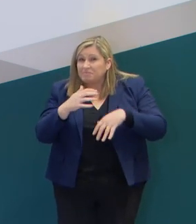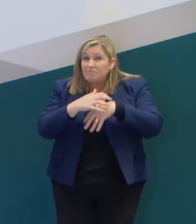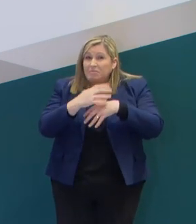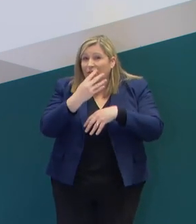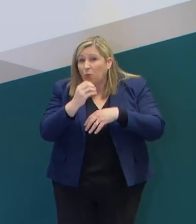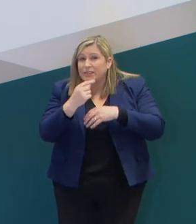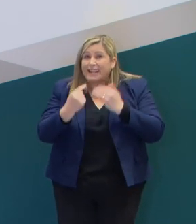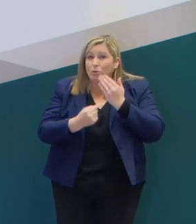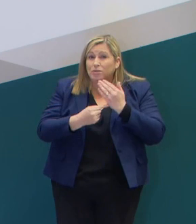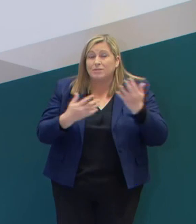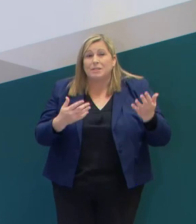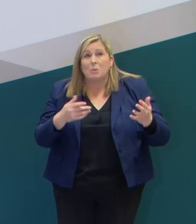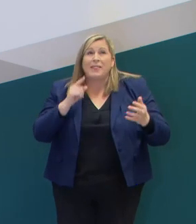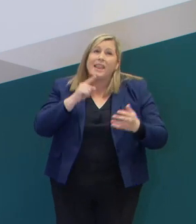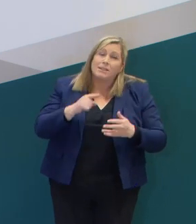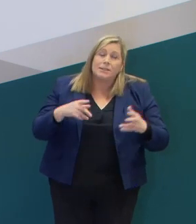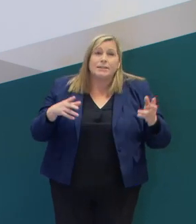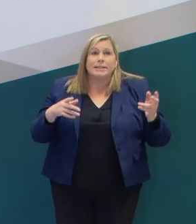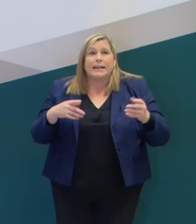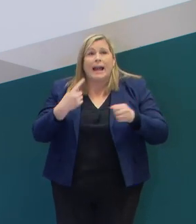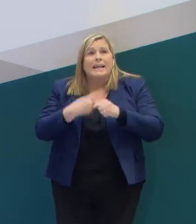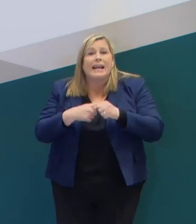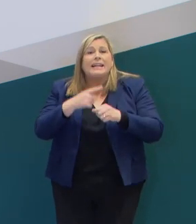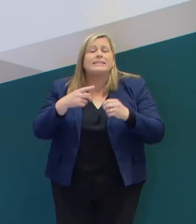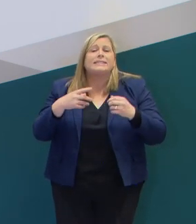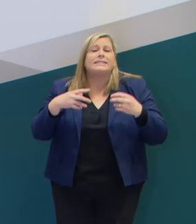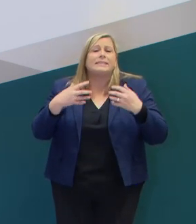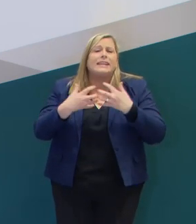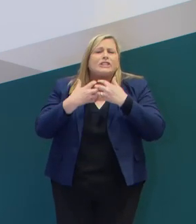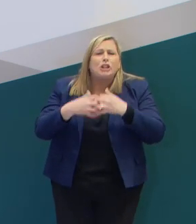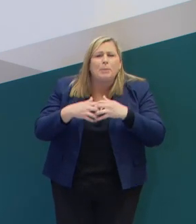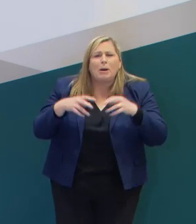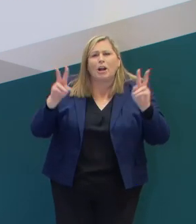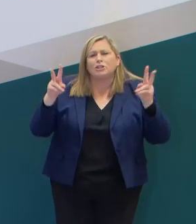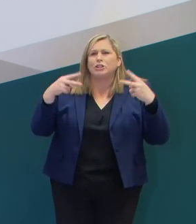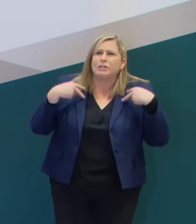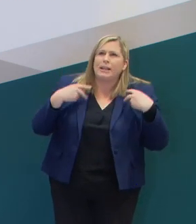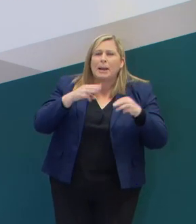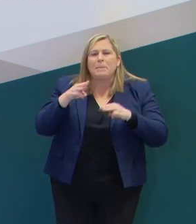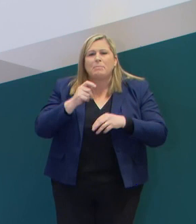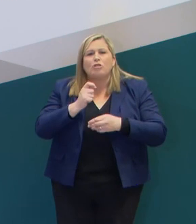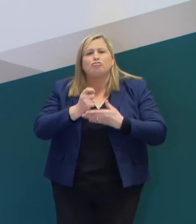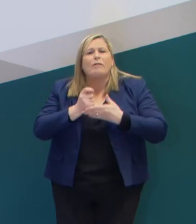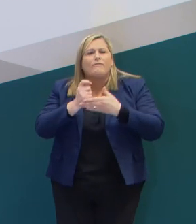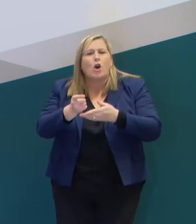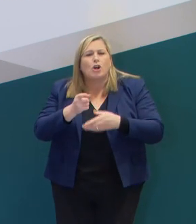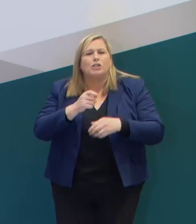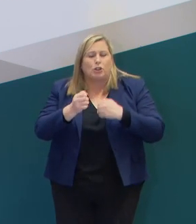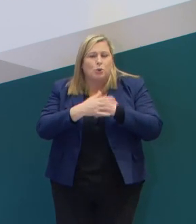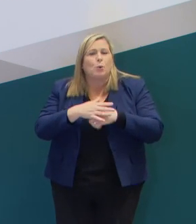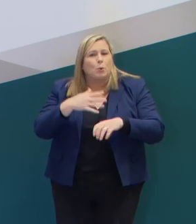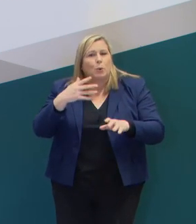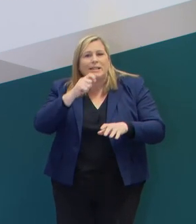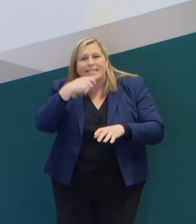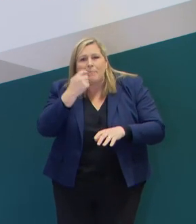A few days ago. I guess, yeah, that's the terminology issue again, where people have been referred for sampling to have a specimen taken,